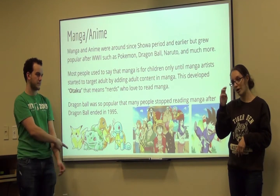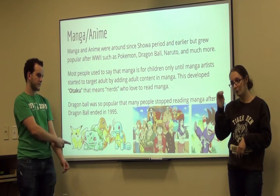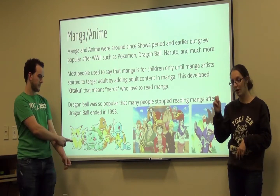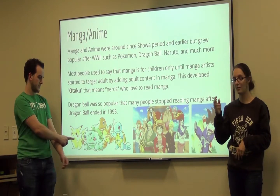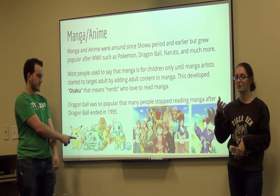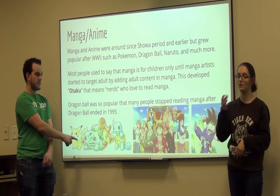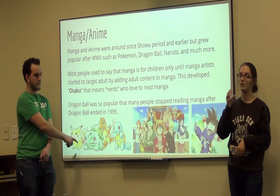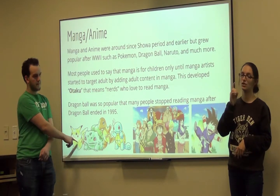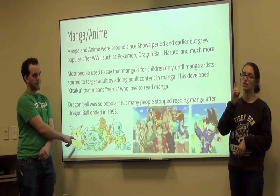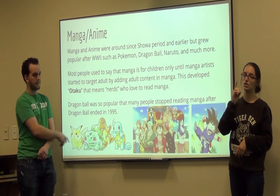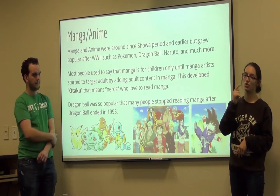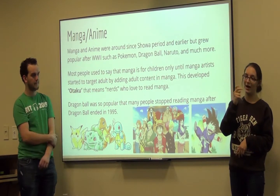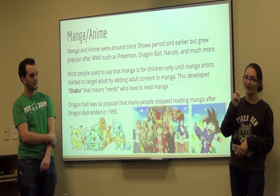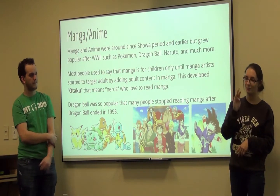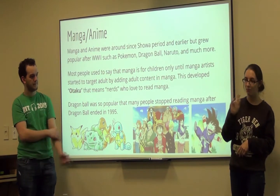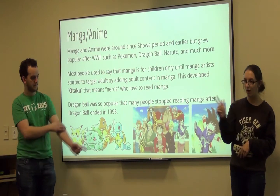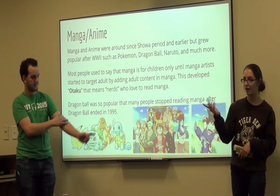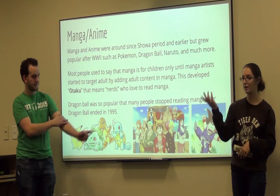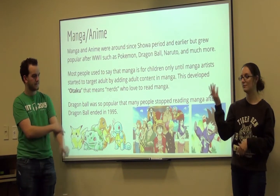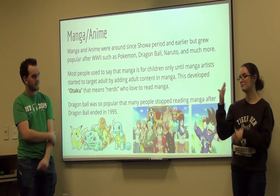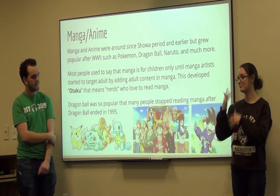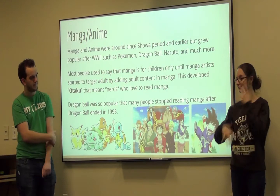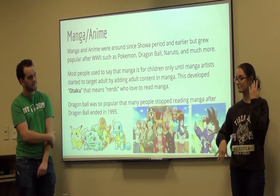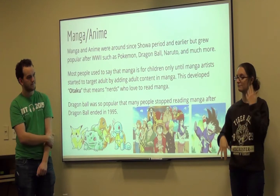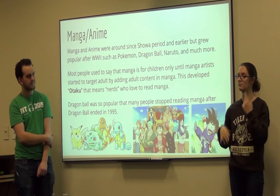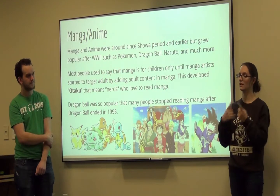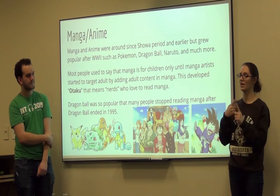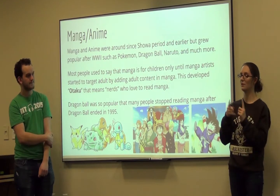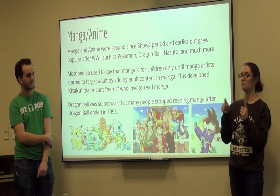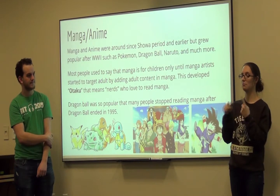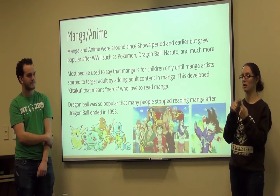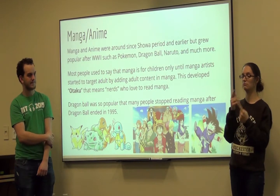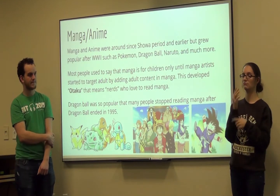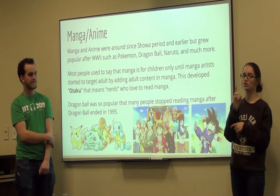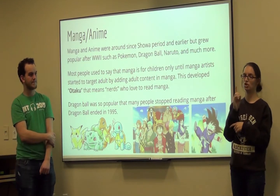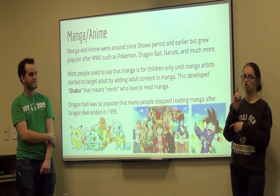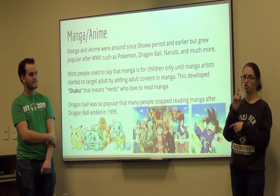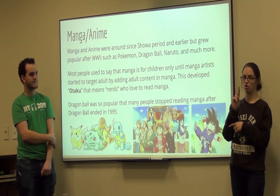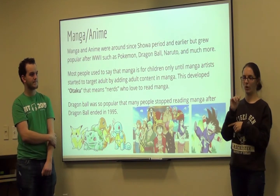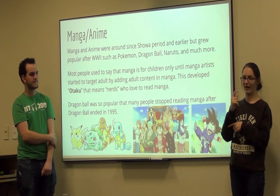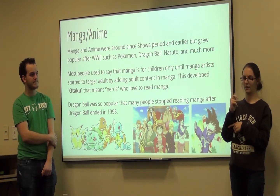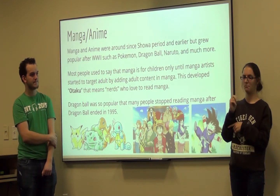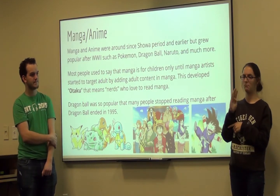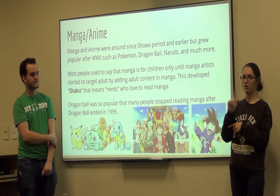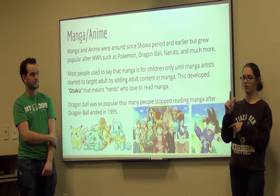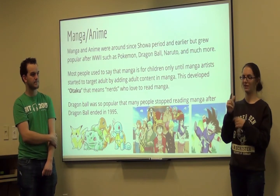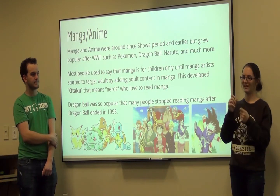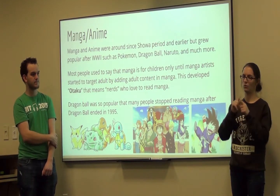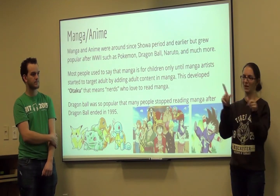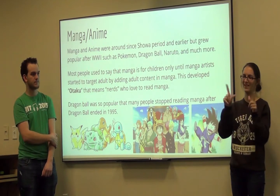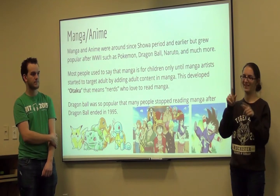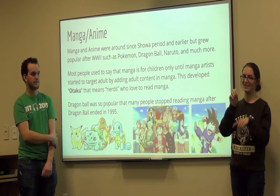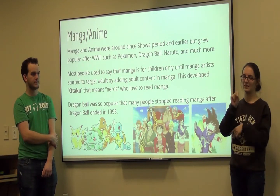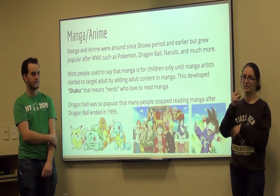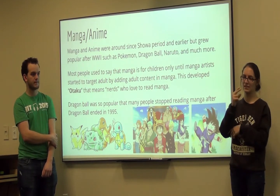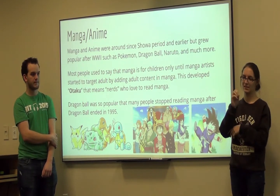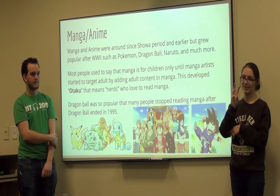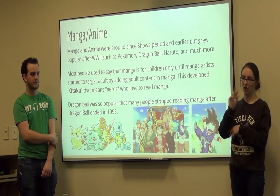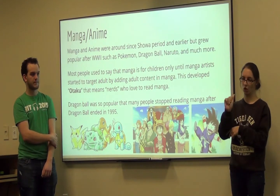Most Americans know Pokemon and Dragon Ball Z as main anime, but Dragon Ball Z was released